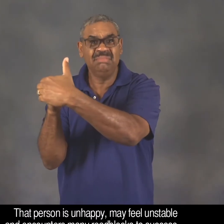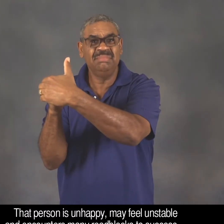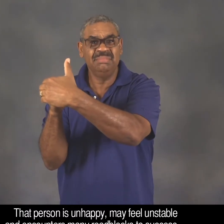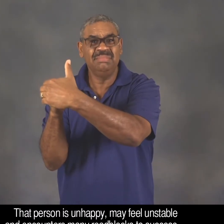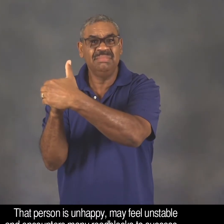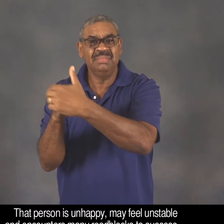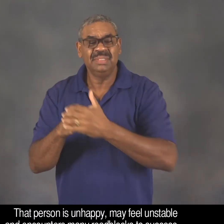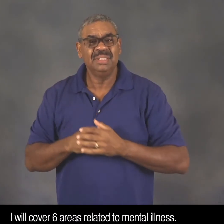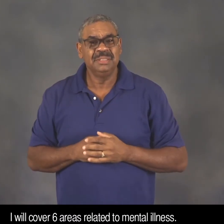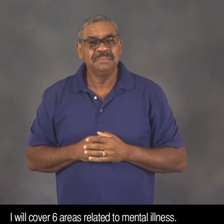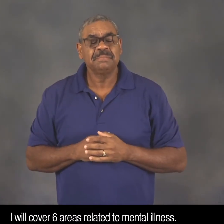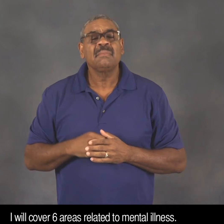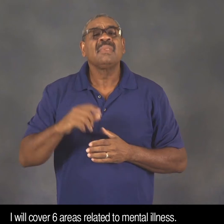success.